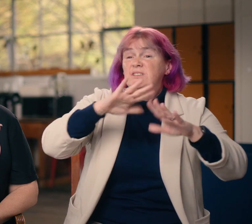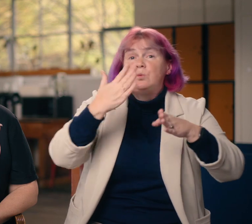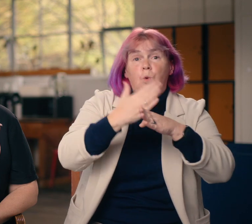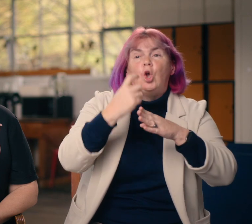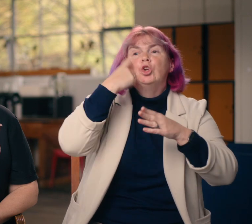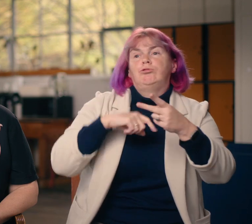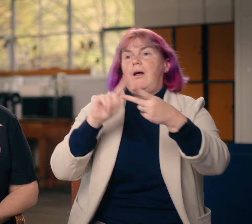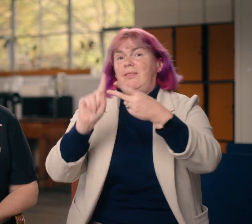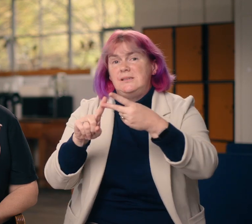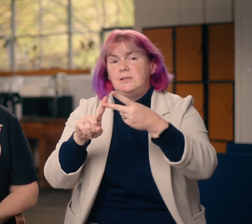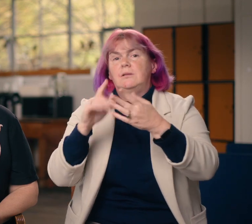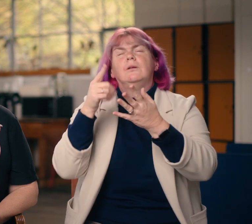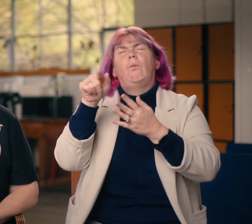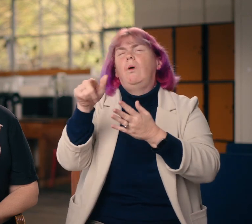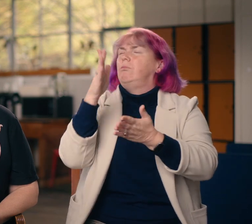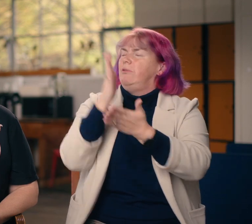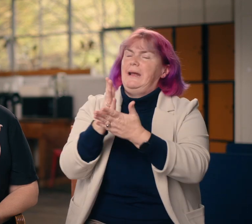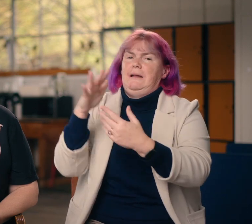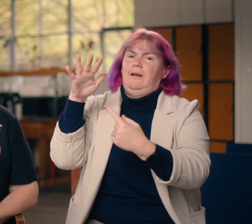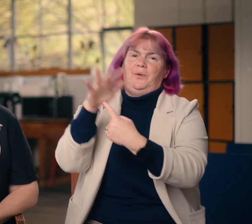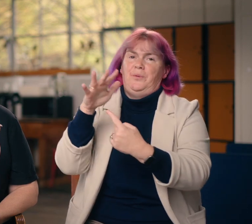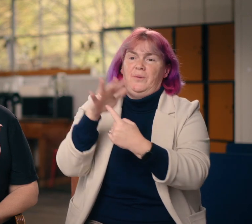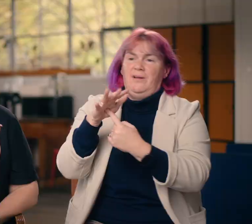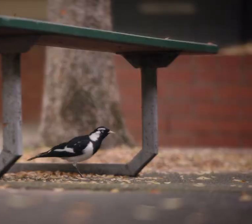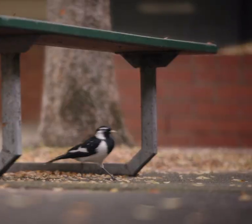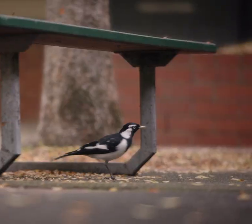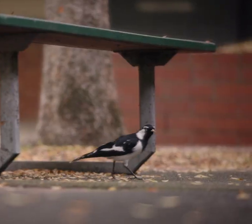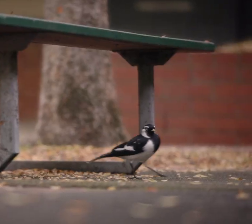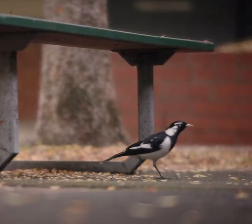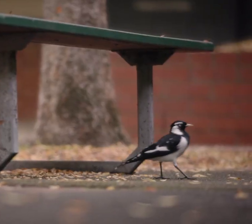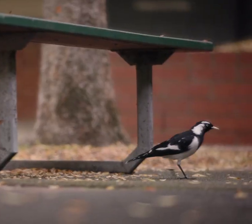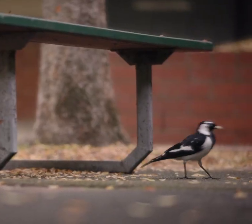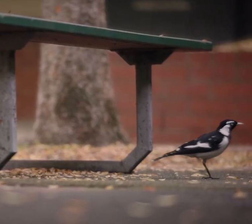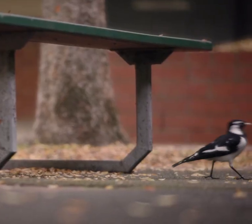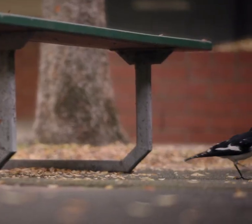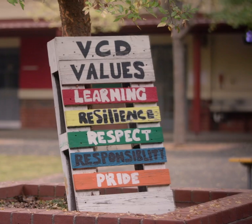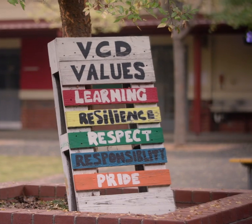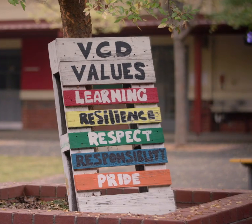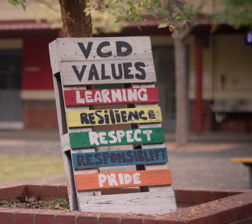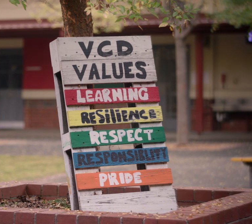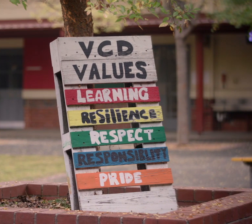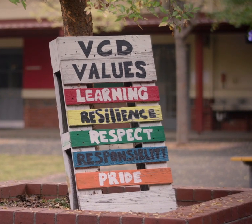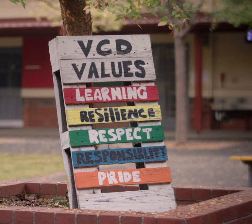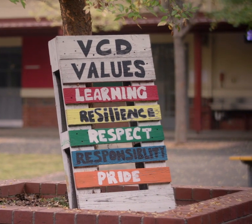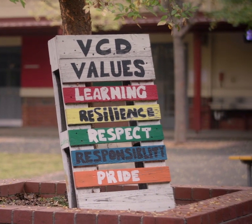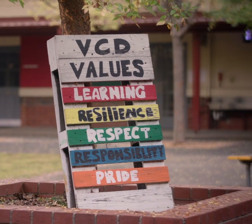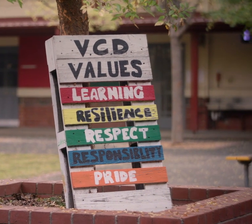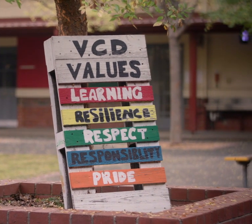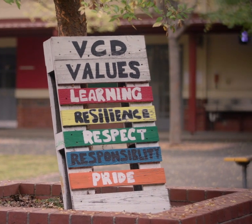was so willing to give things a go. This was so important. The sign outside reads values, learning, resilience, respect, responsibility, pride. I was